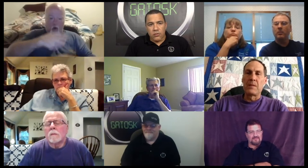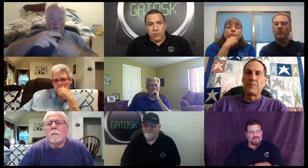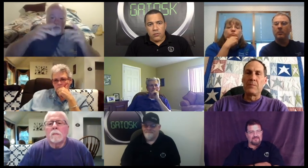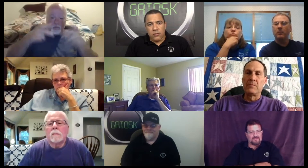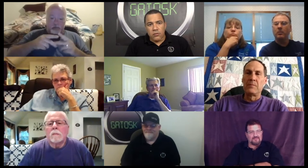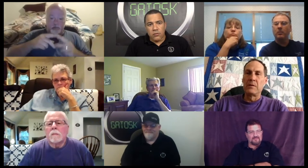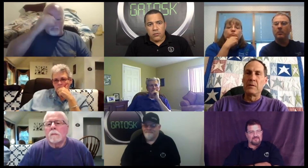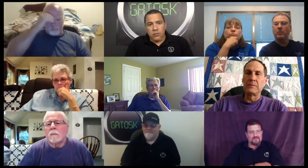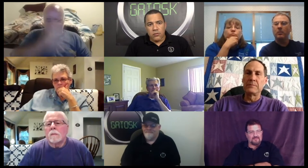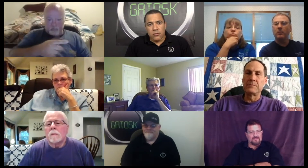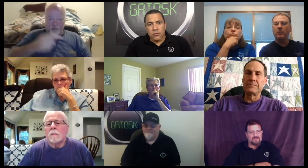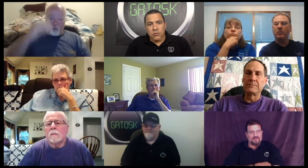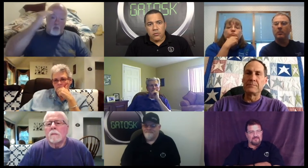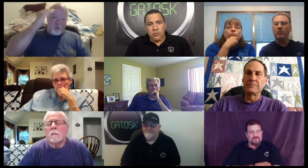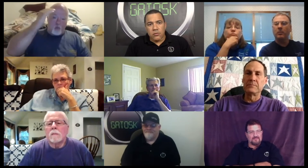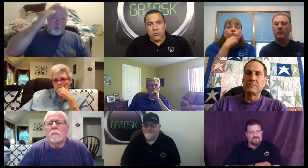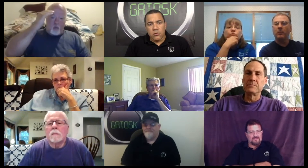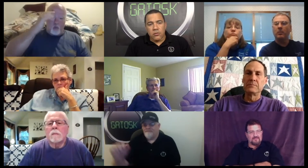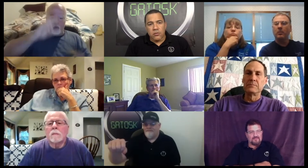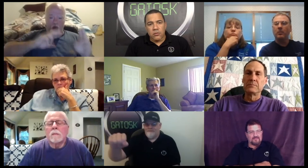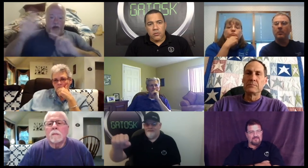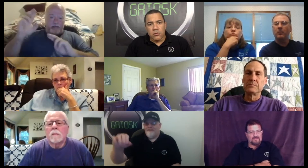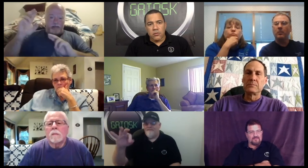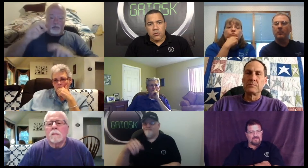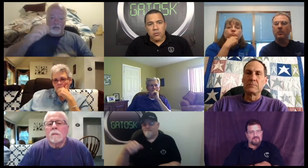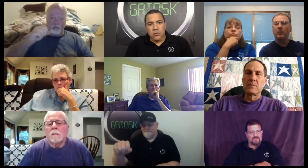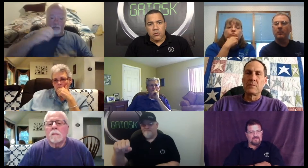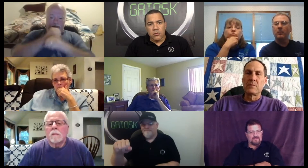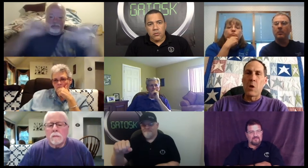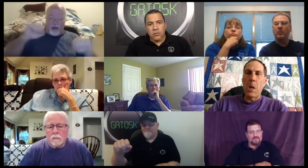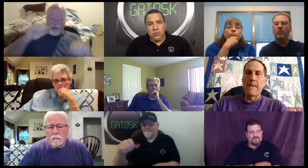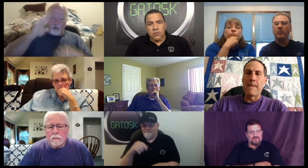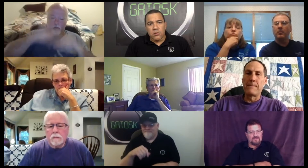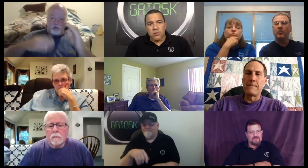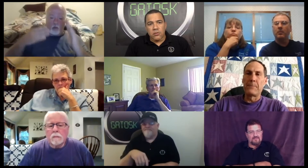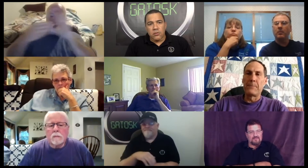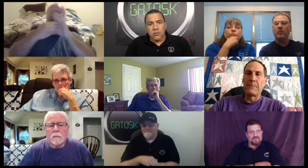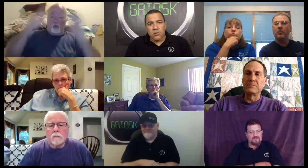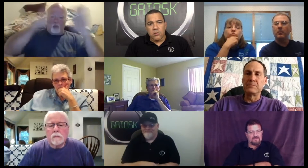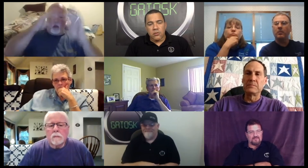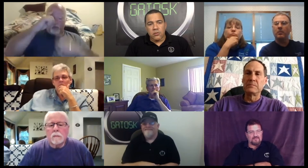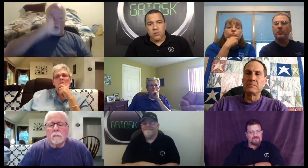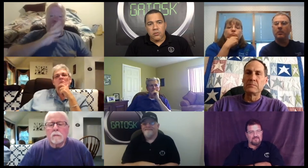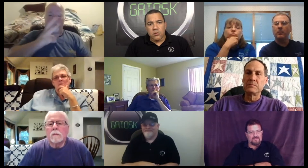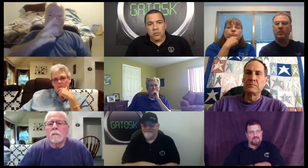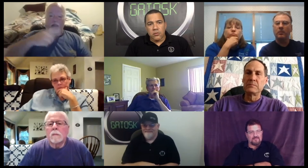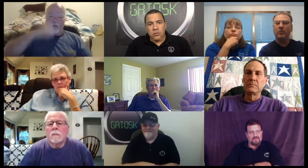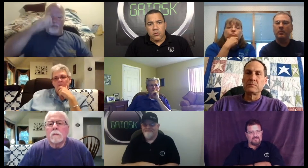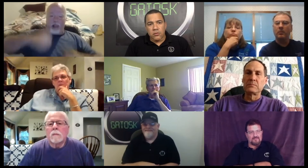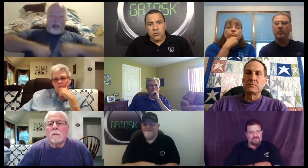they can kind of get switched out, or maybe they should be aware of it ahead of time so that you can prevent any kind of